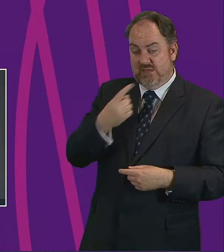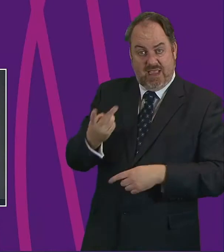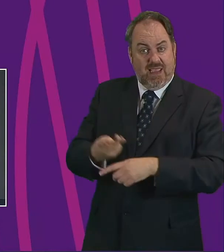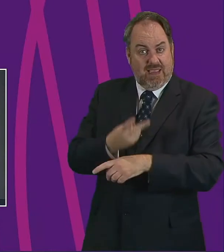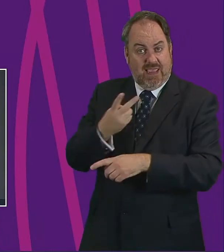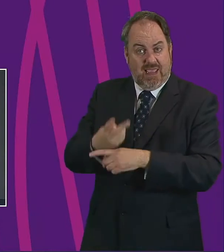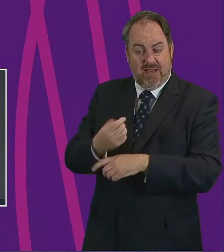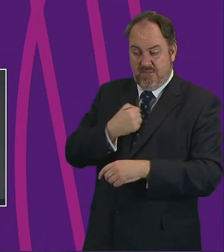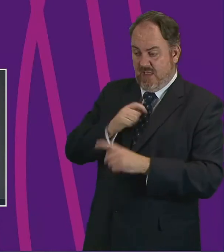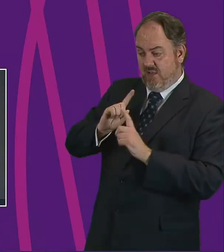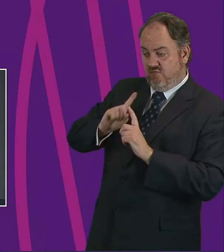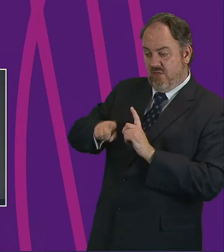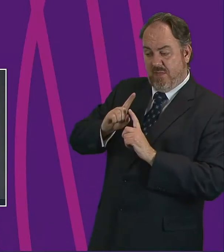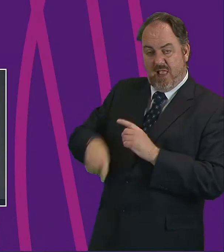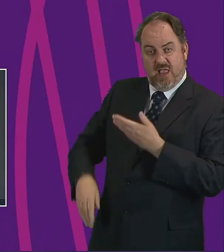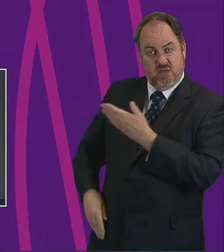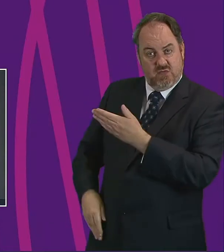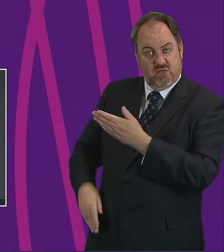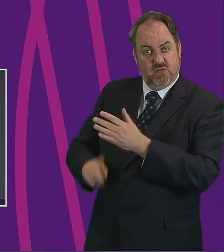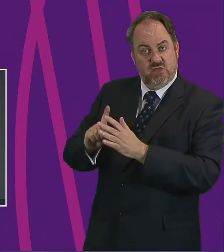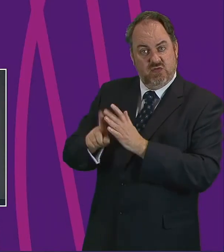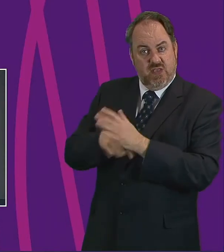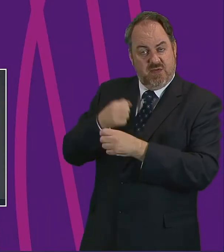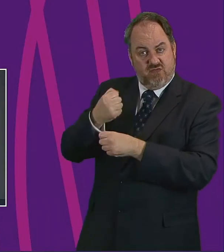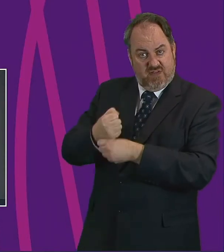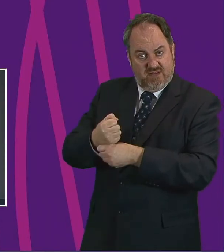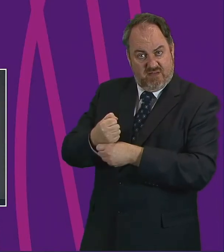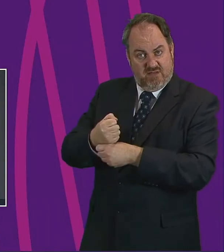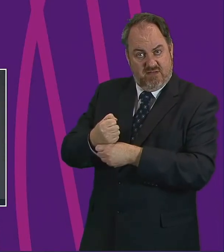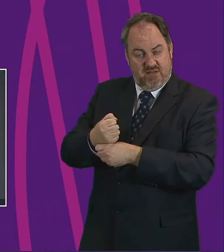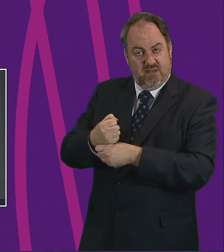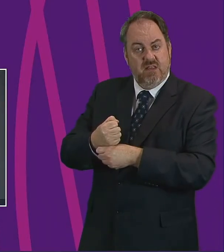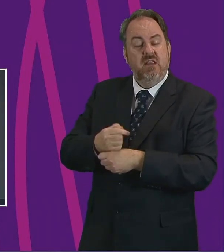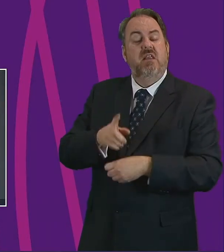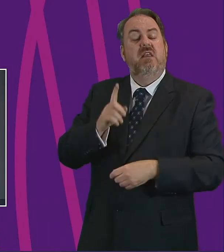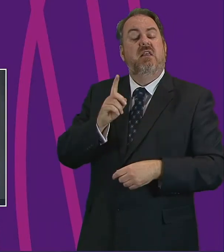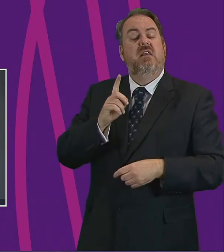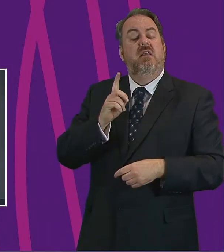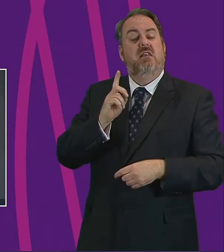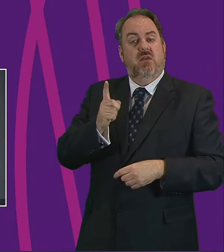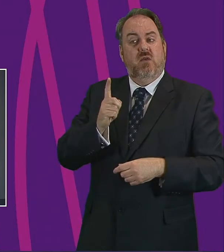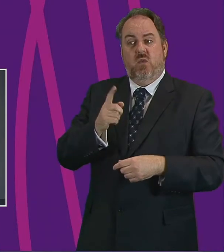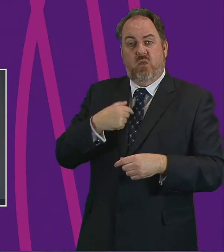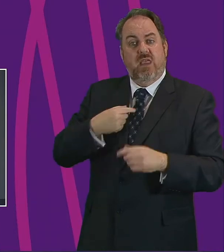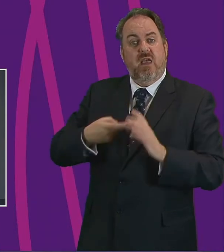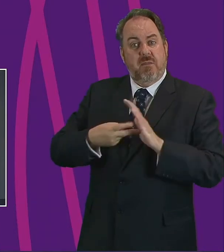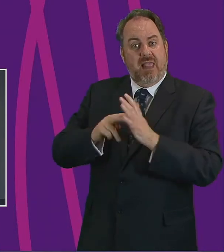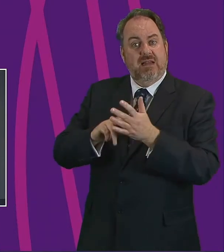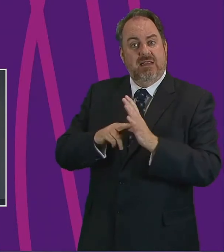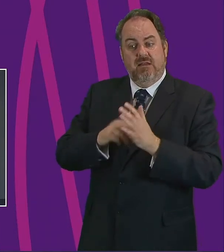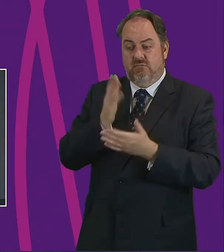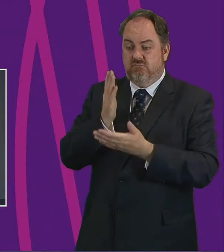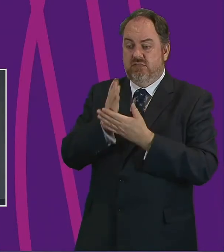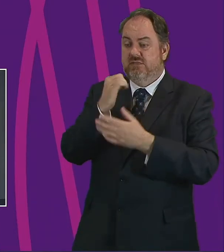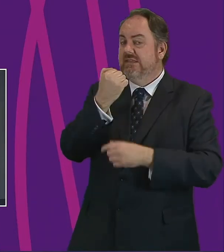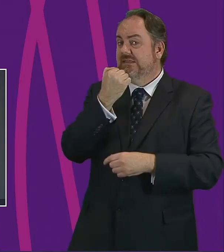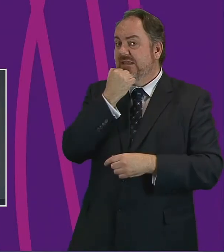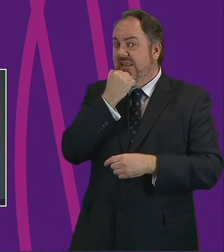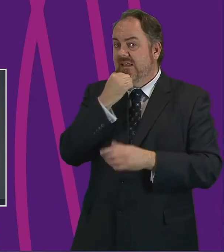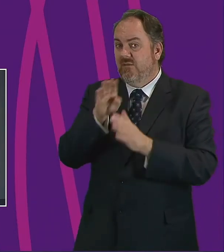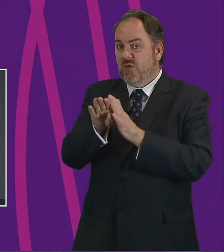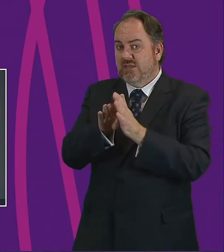Jamie Green as well, is that while the exam diet is planned for in 2021, we cannot be